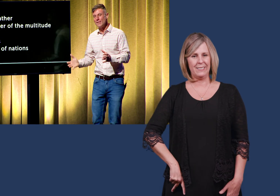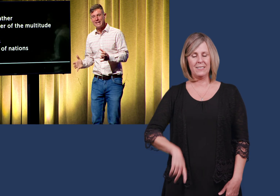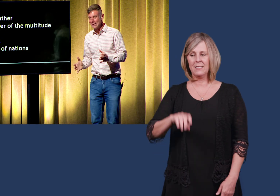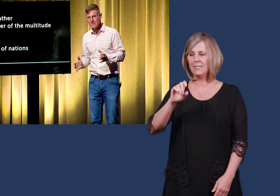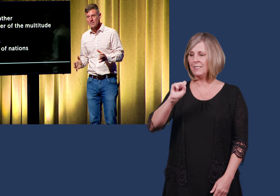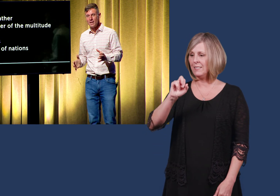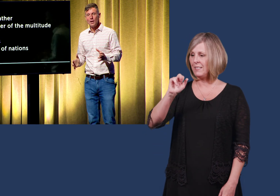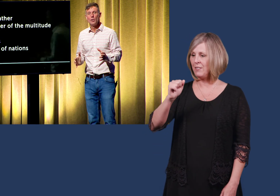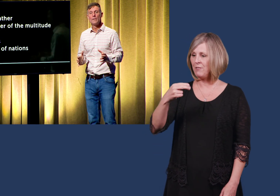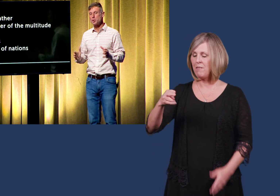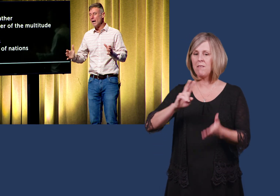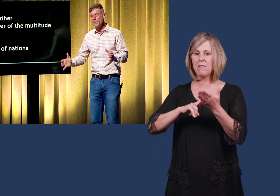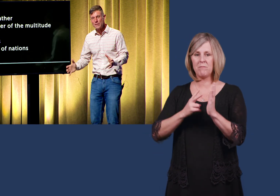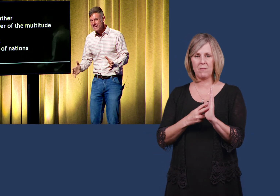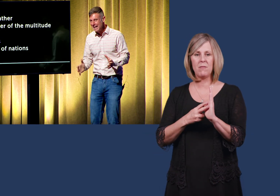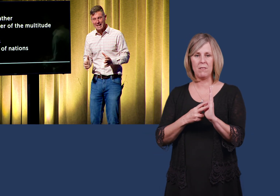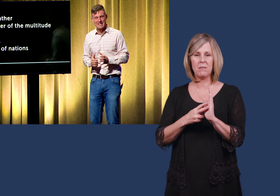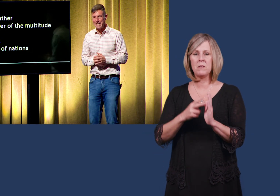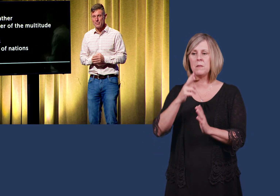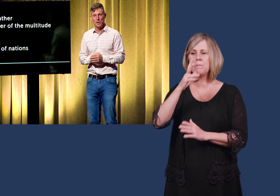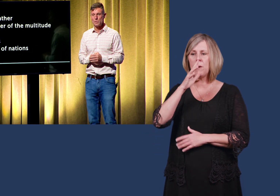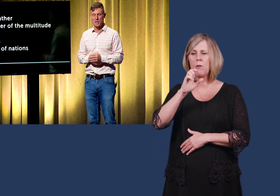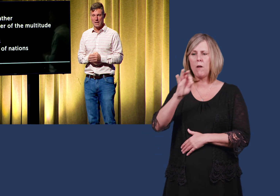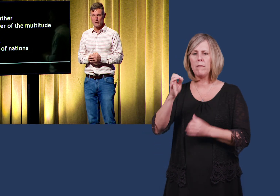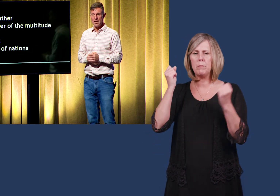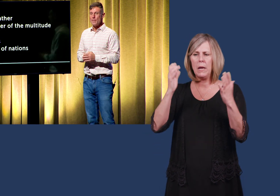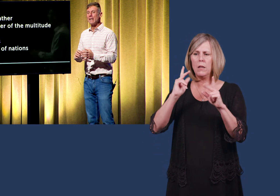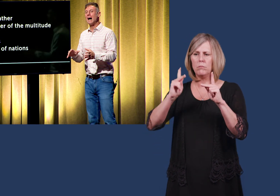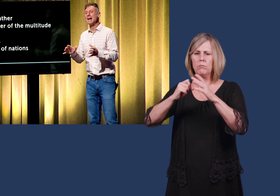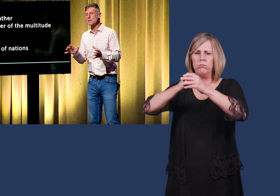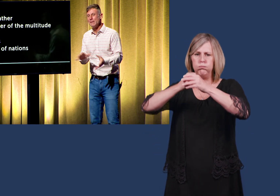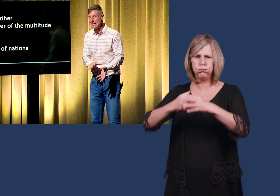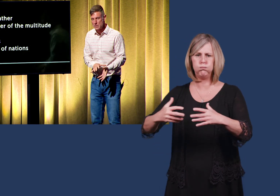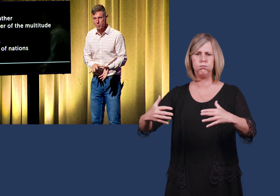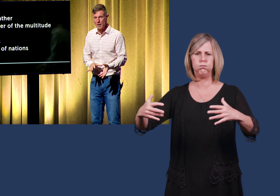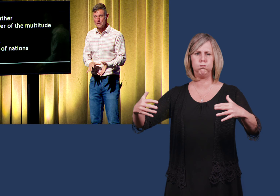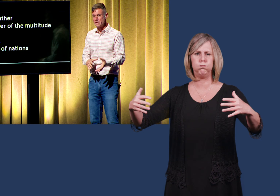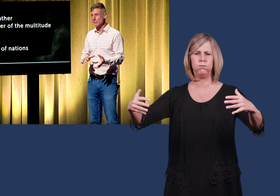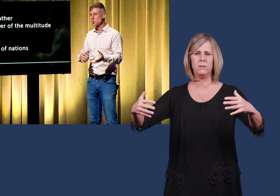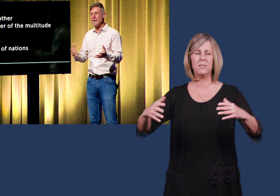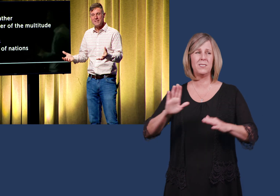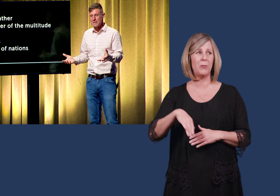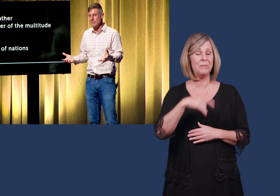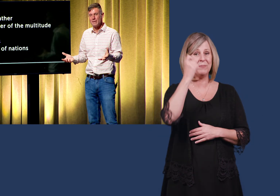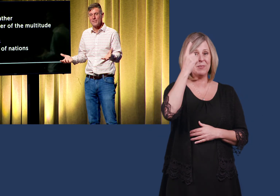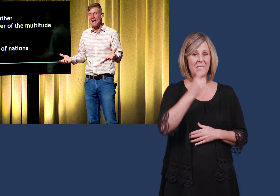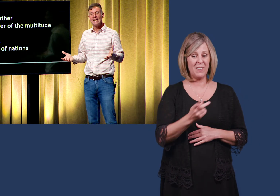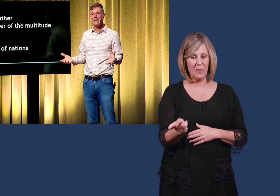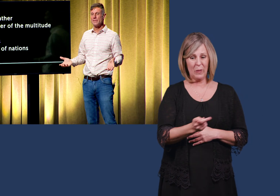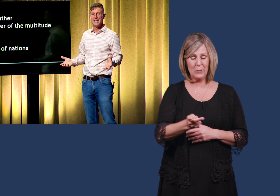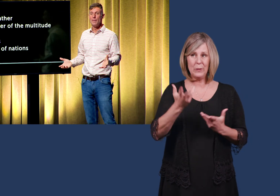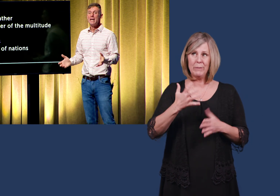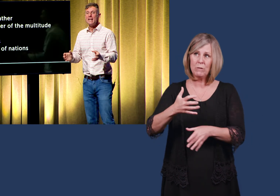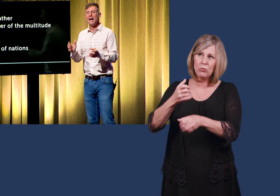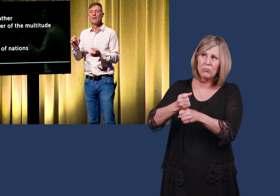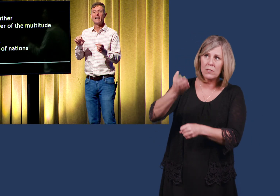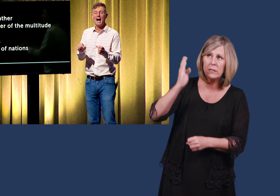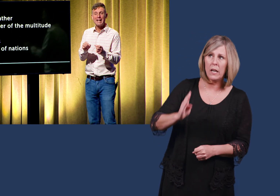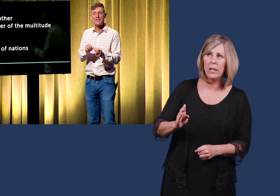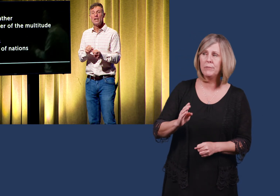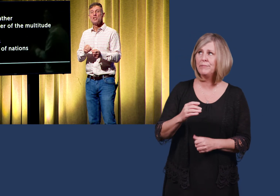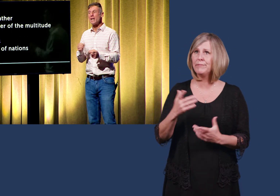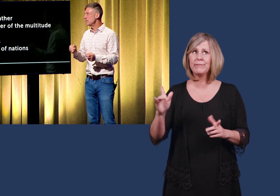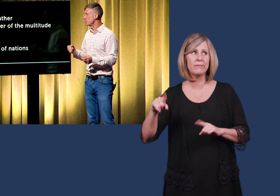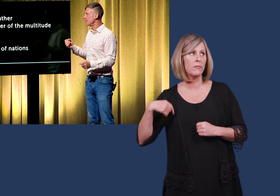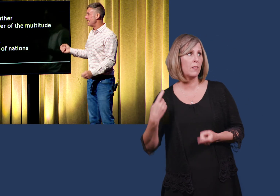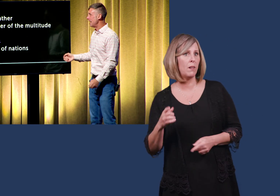can't have kids, who have tried for decades to have their own child, but God has made this promise. They've trusted him, but they've kind of given up. Now God